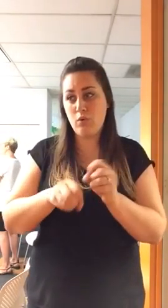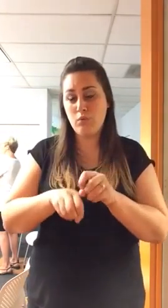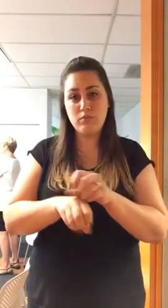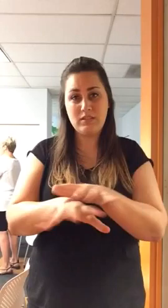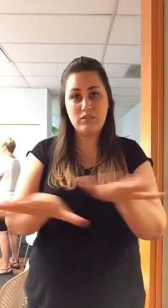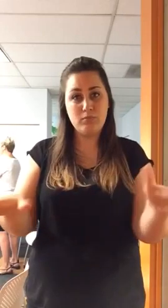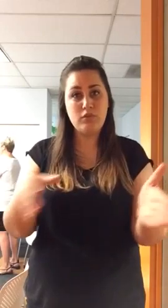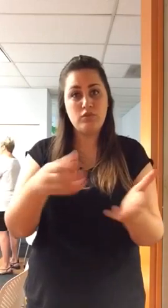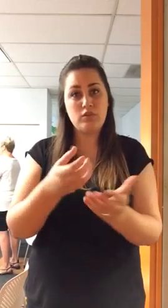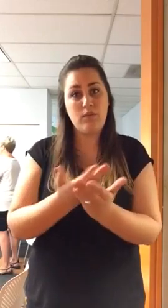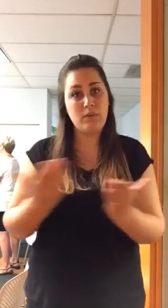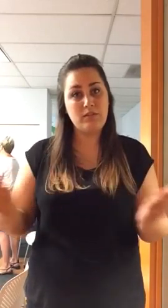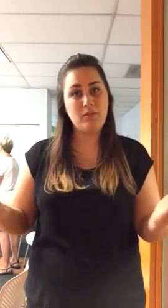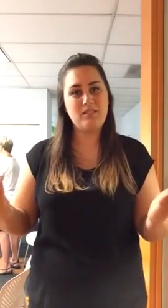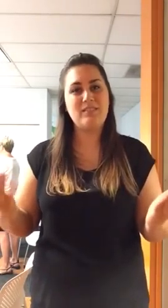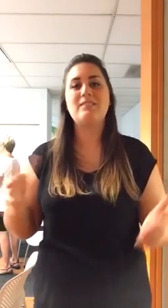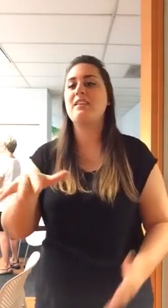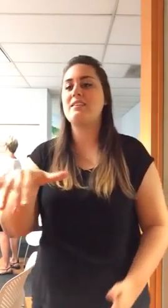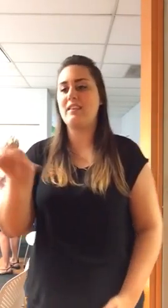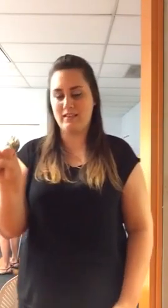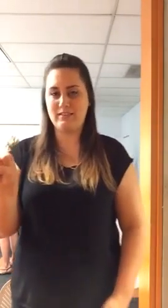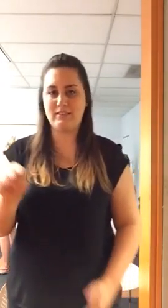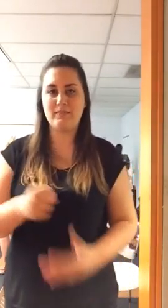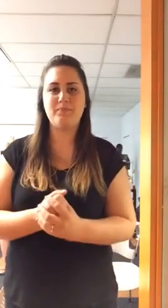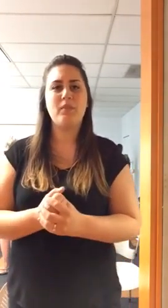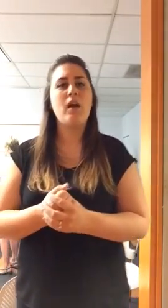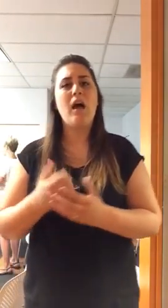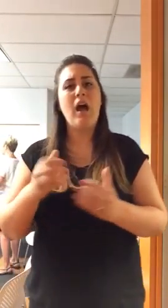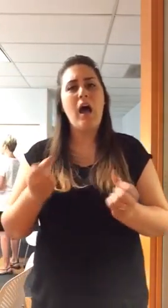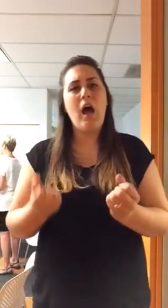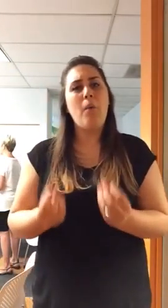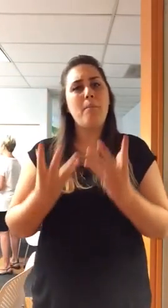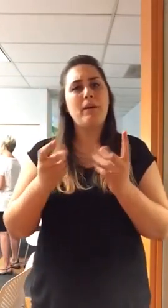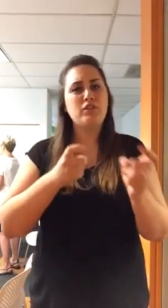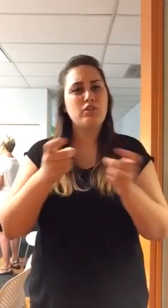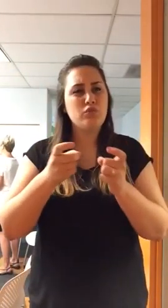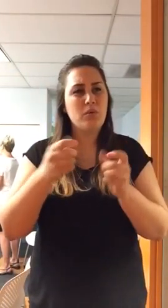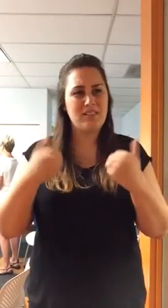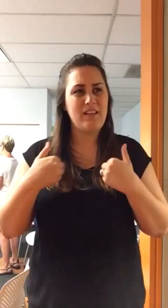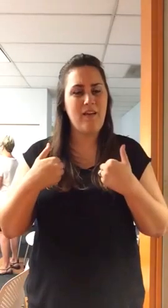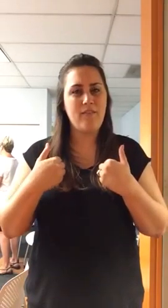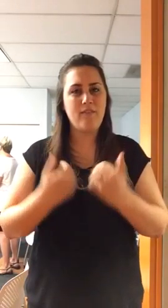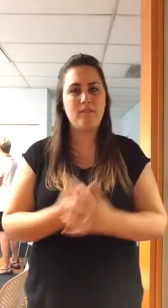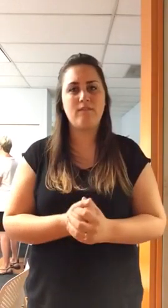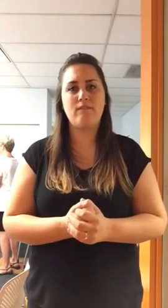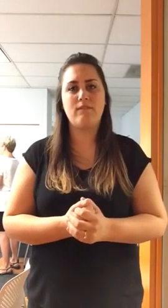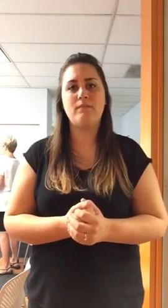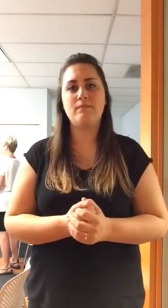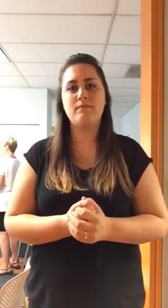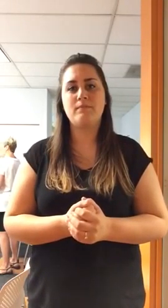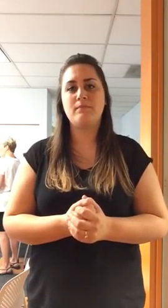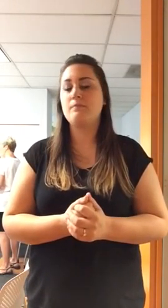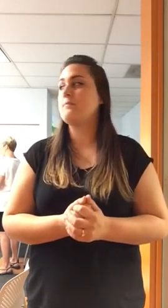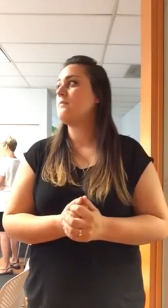economy? Yeah. It does. To what extent does the government have a role in distributing resources in our economy? Yeah. Well, they have